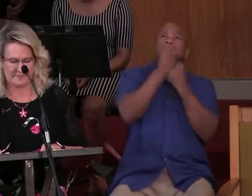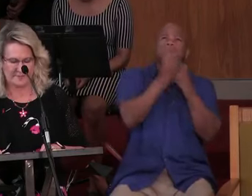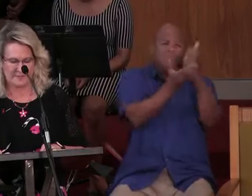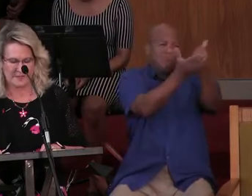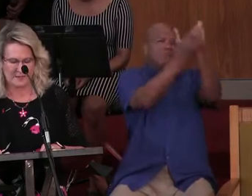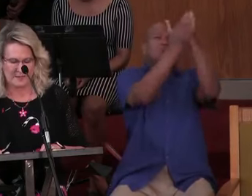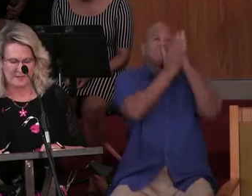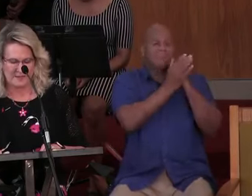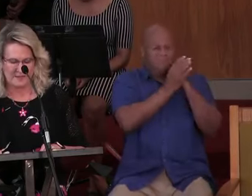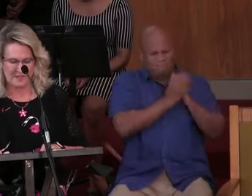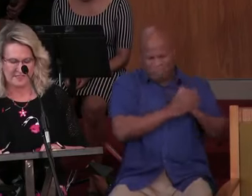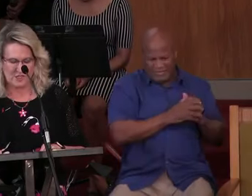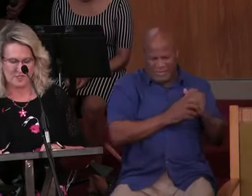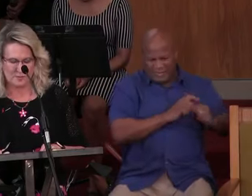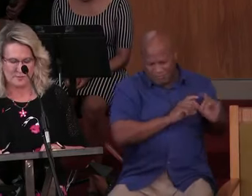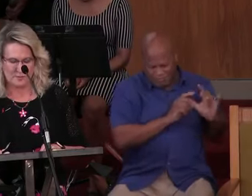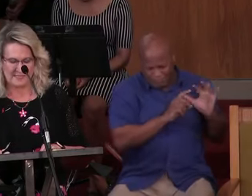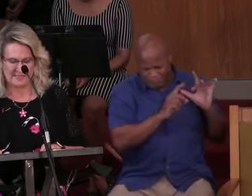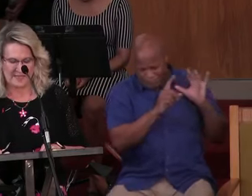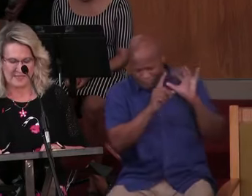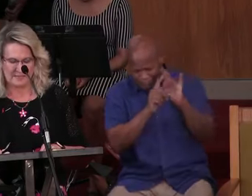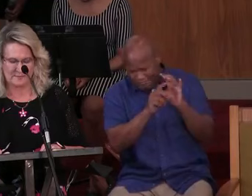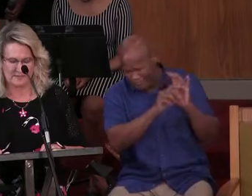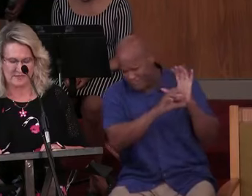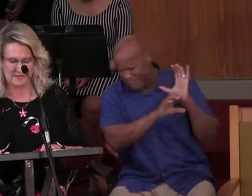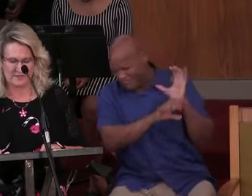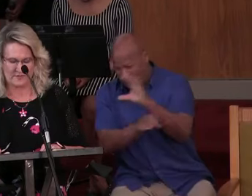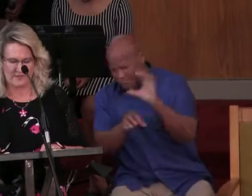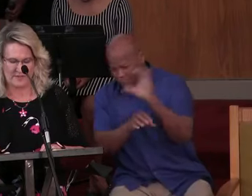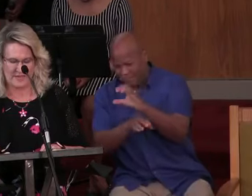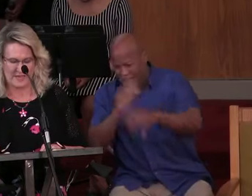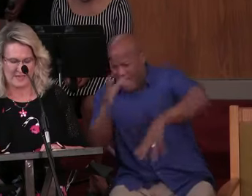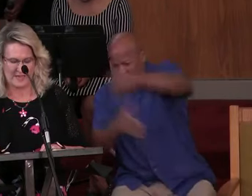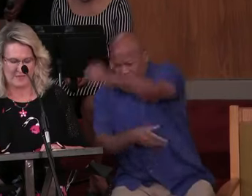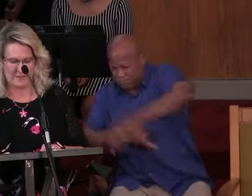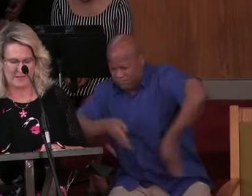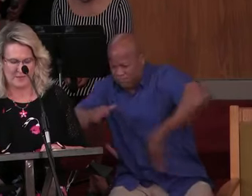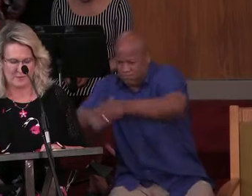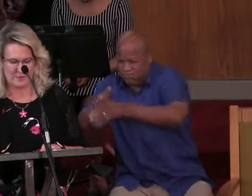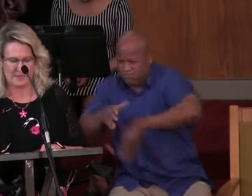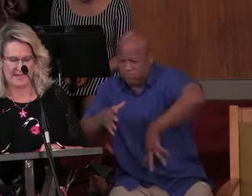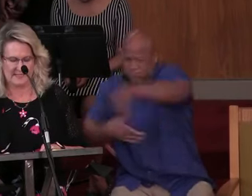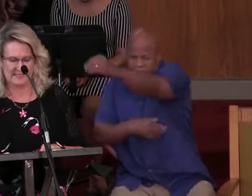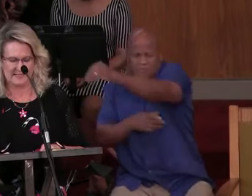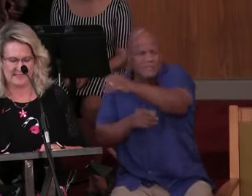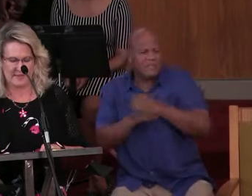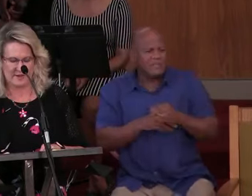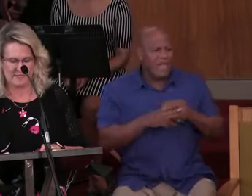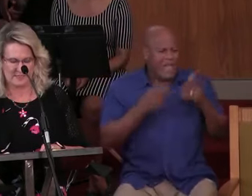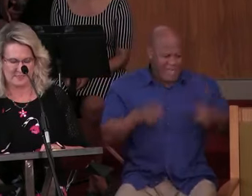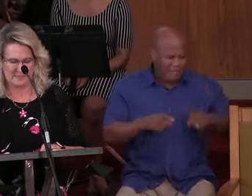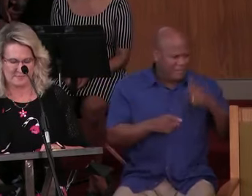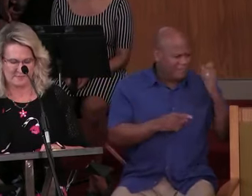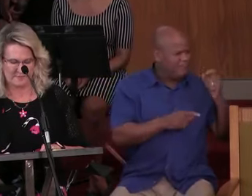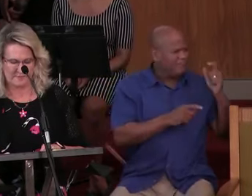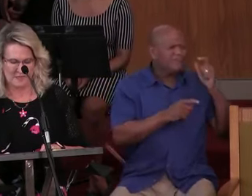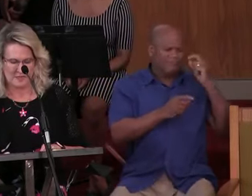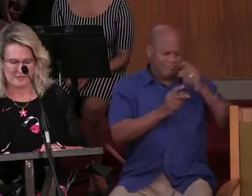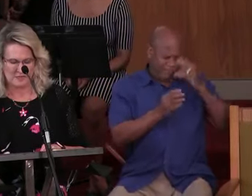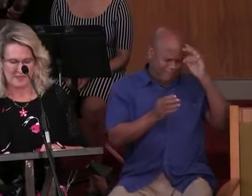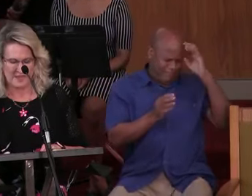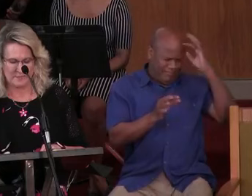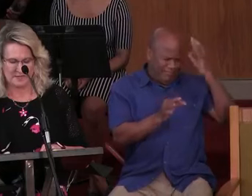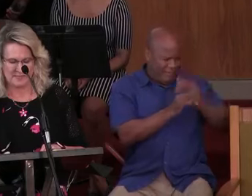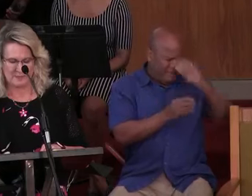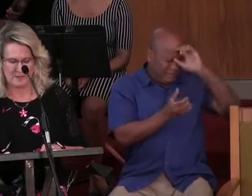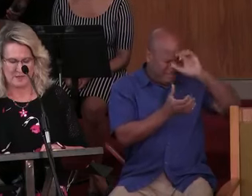said." Then Joshua blessed Caleb, son of Jephunneh, and gave him Hebron as his inheritance.